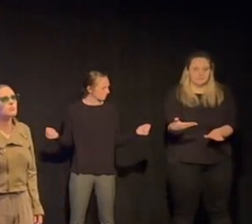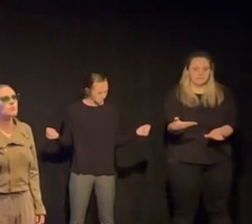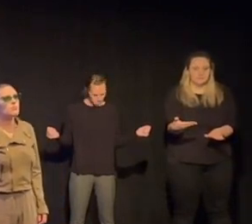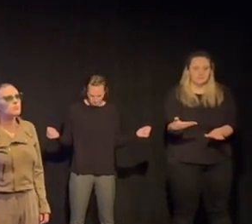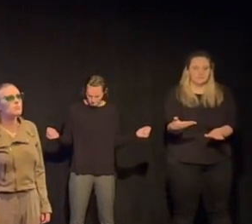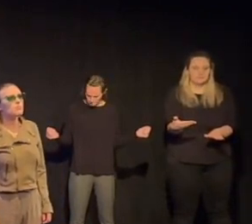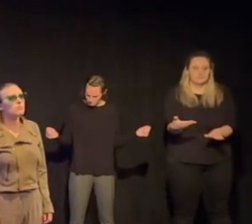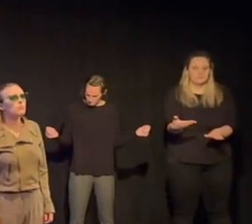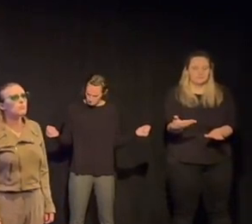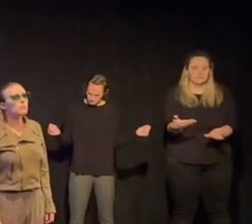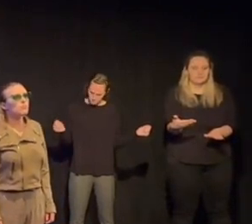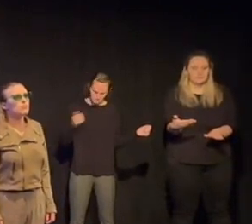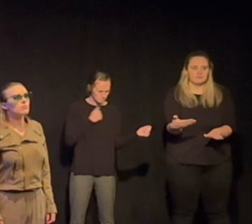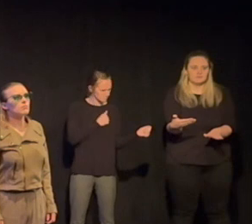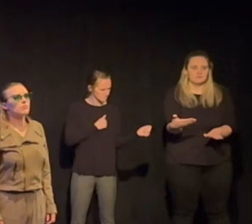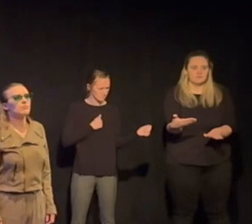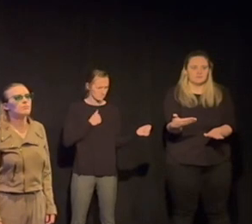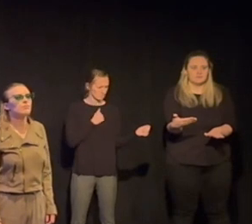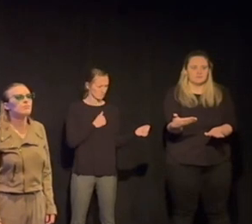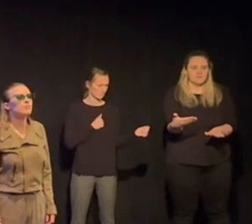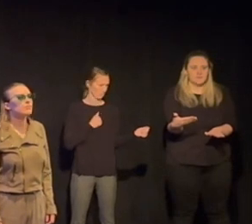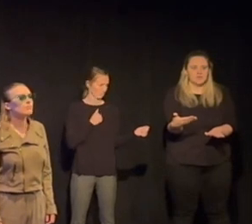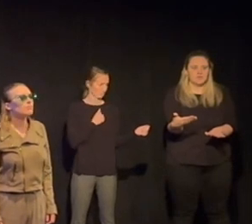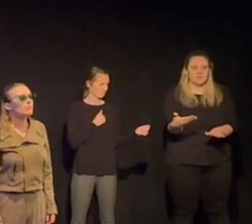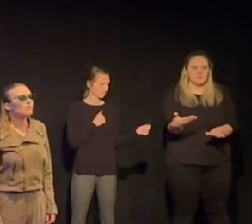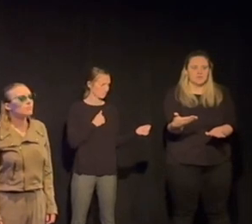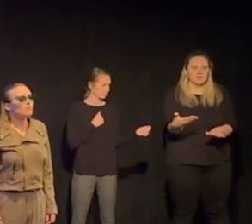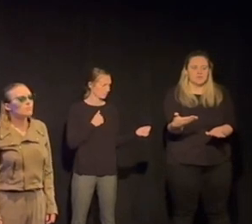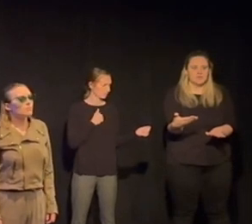Oh, Amphibia, I am so sorry.